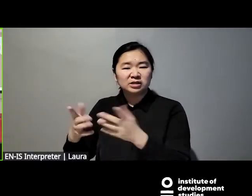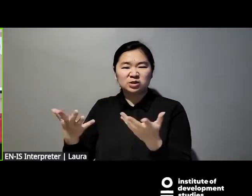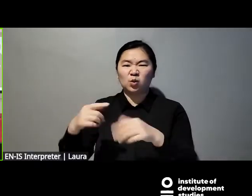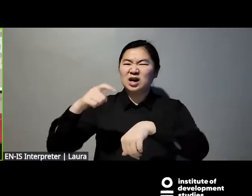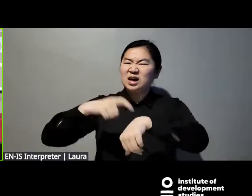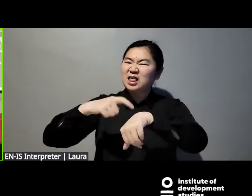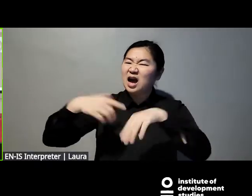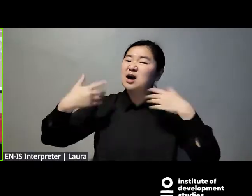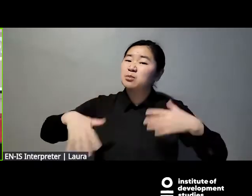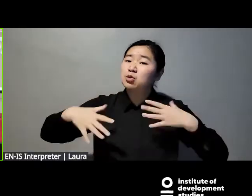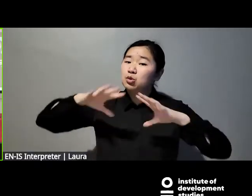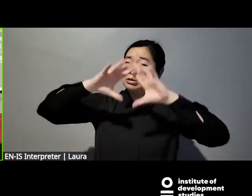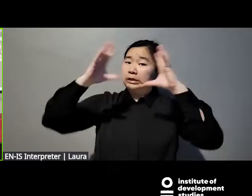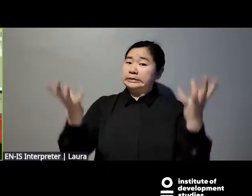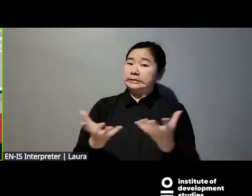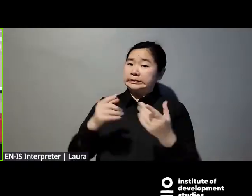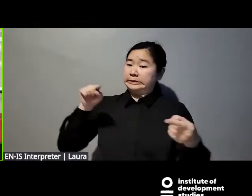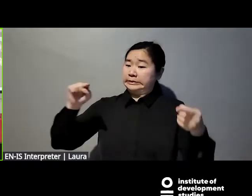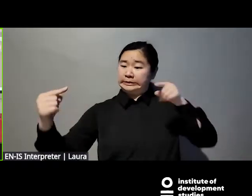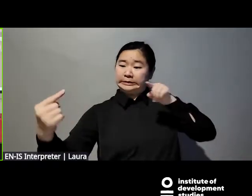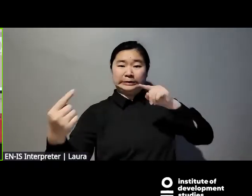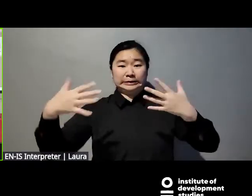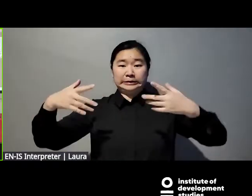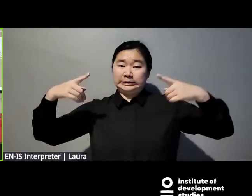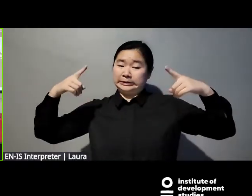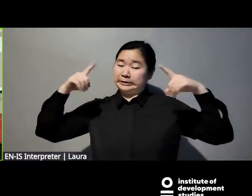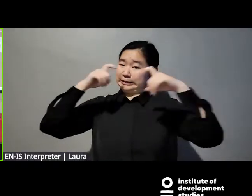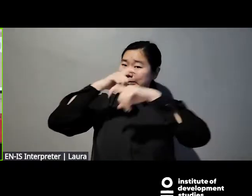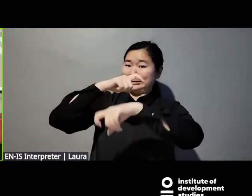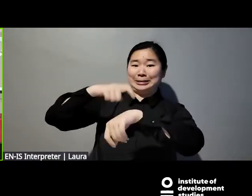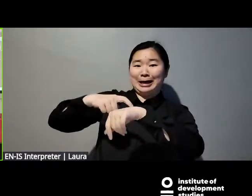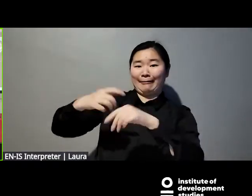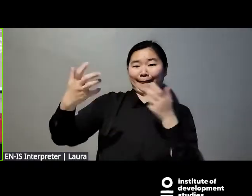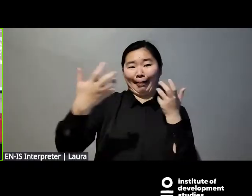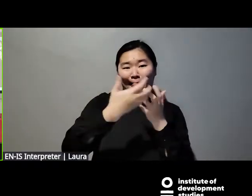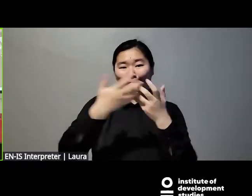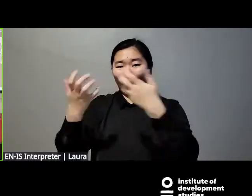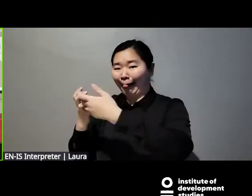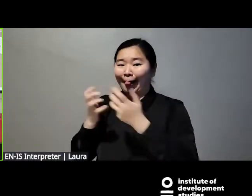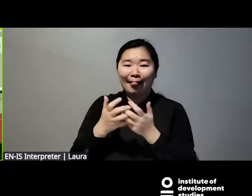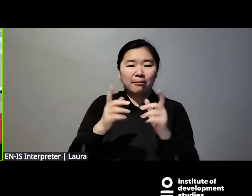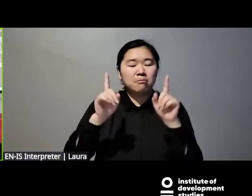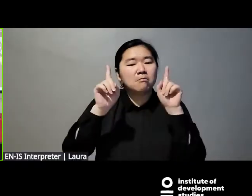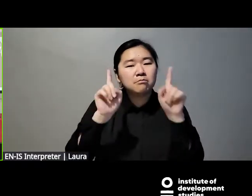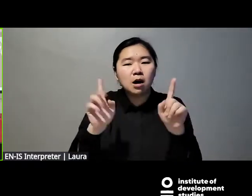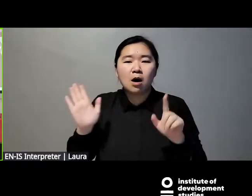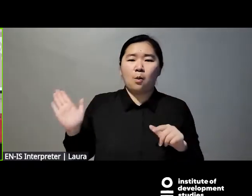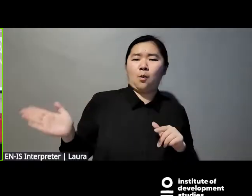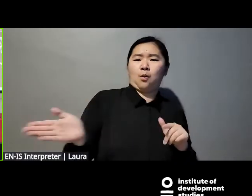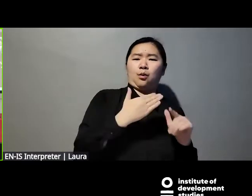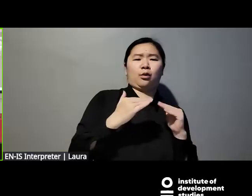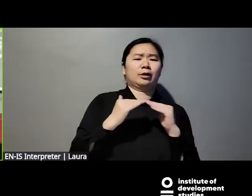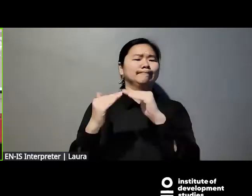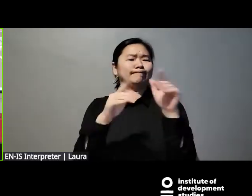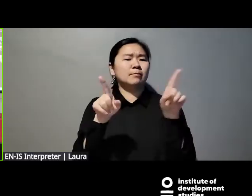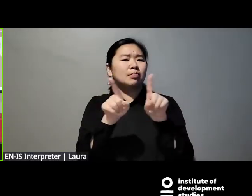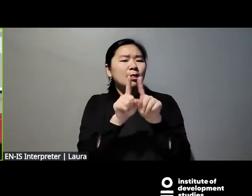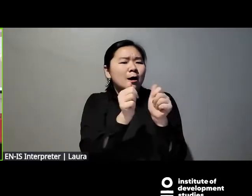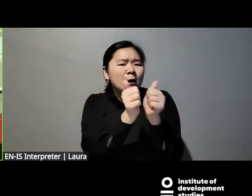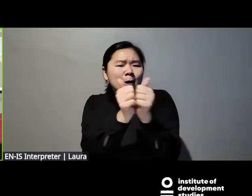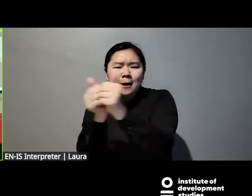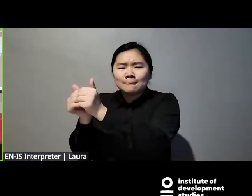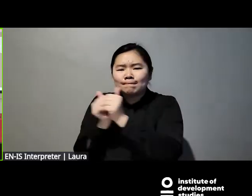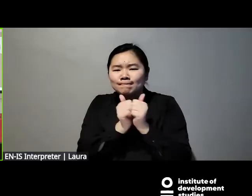and Penda had achieved. And we wanted to go beyond that. We wanted to challenge the authors to think about key lessons, you know, what could be